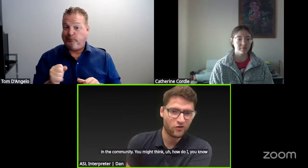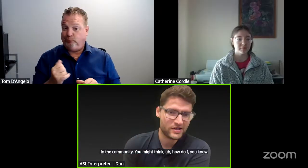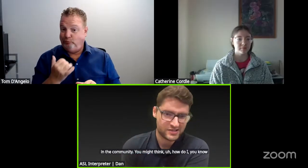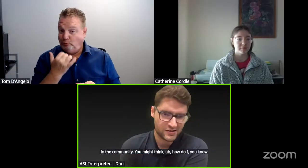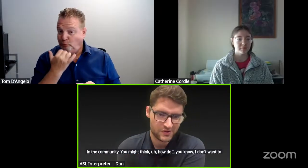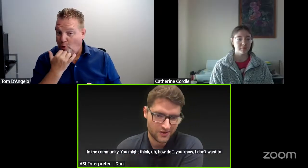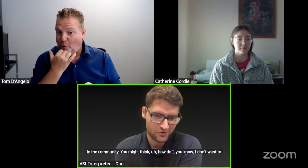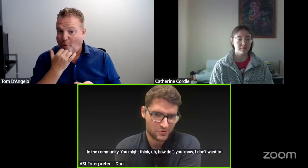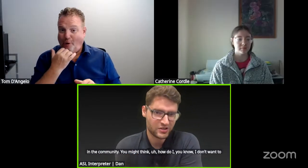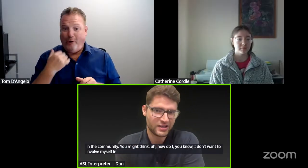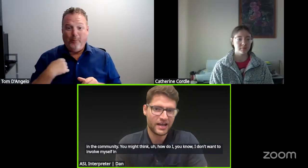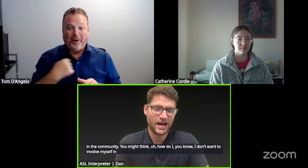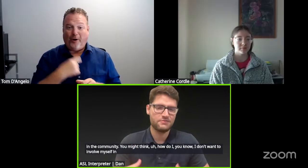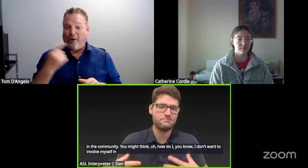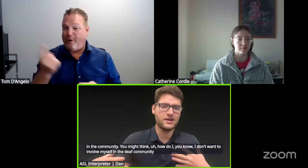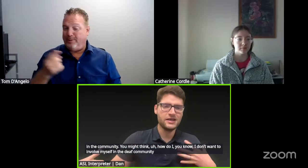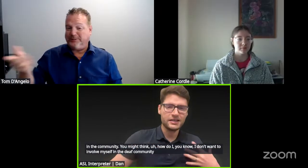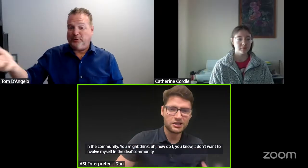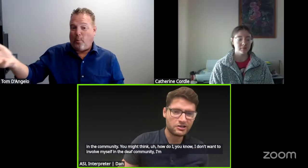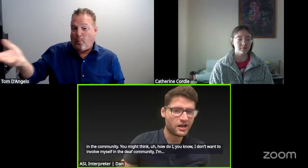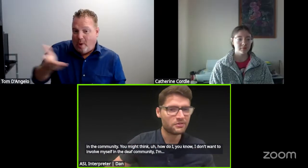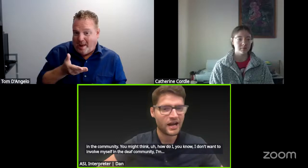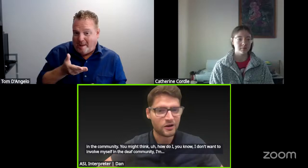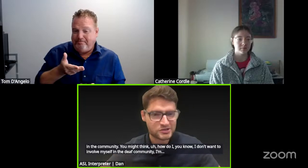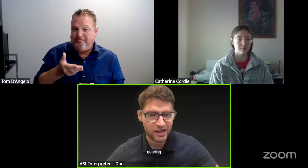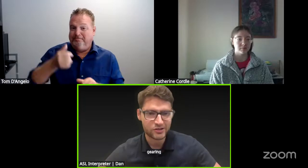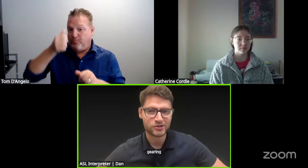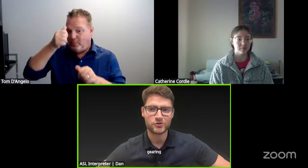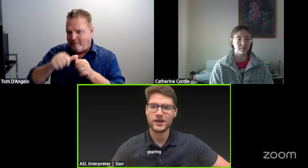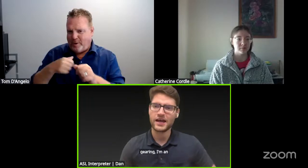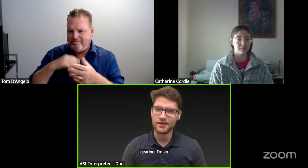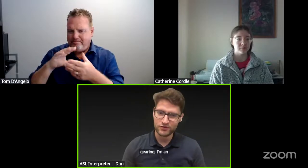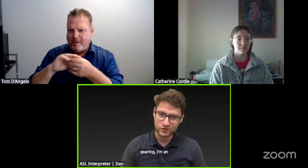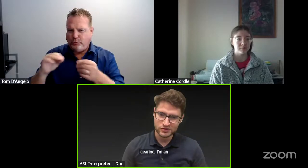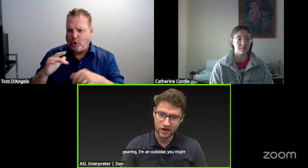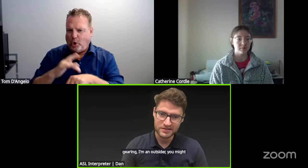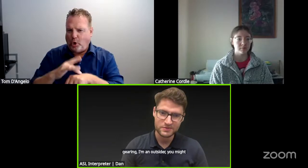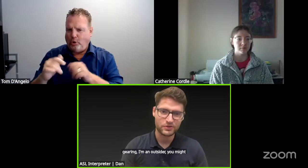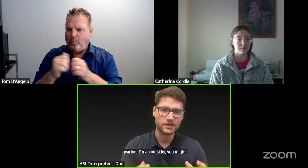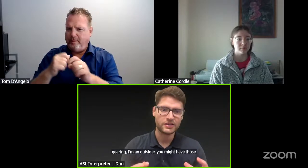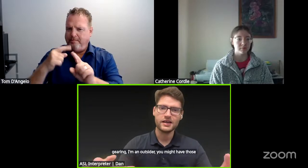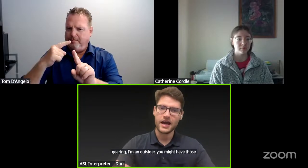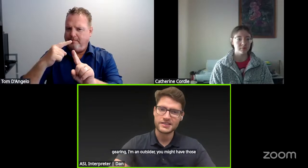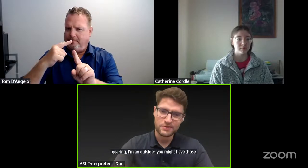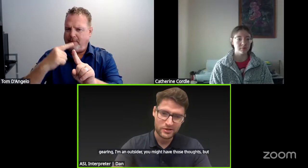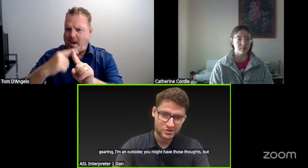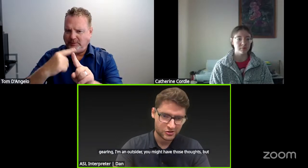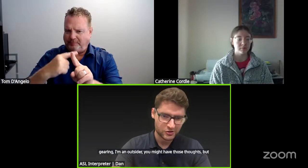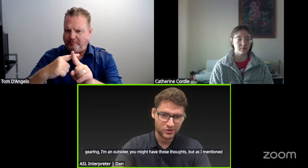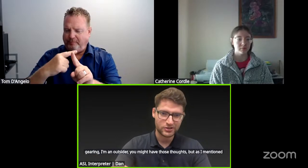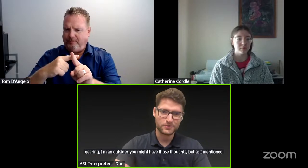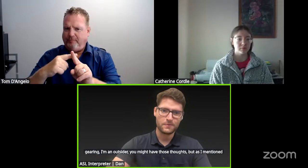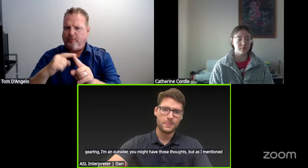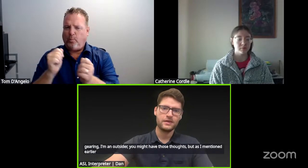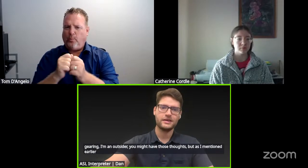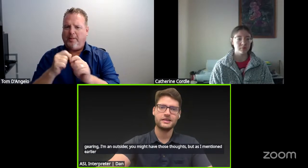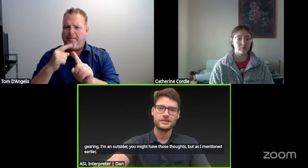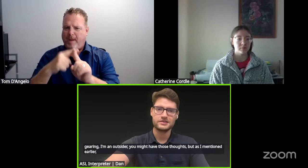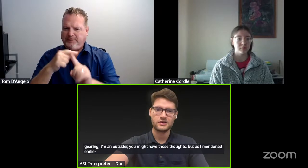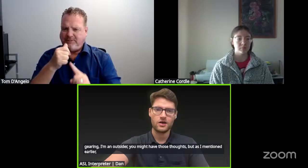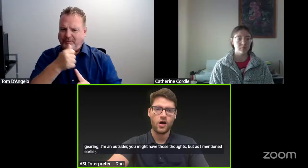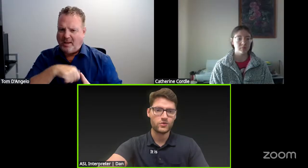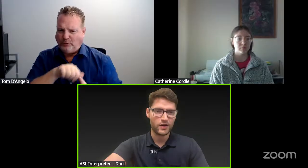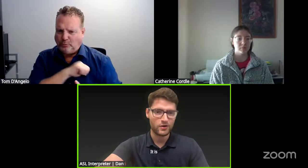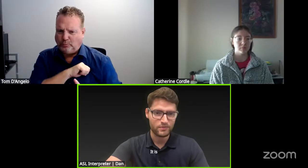want to involve myself in the deaf community. I'm an outsider. You might have those thoughts. But as I mentioned earlier,